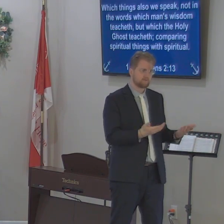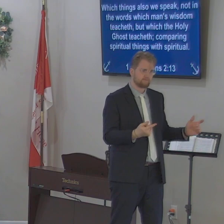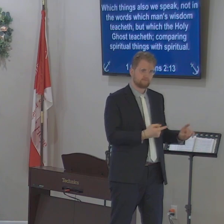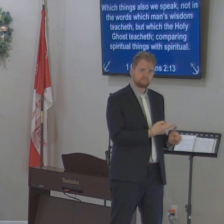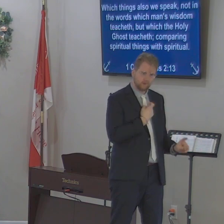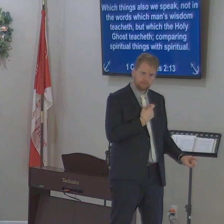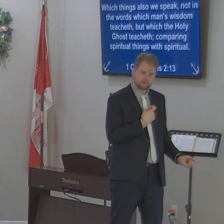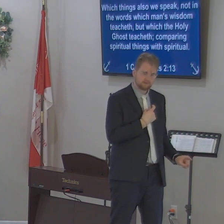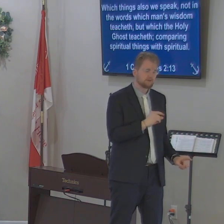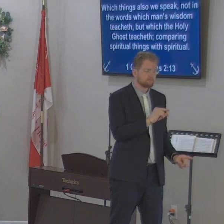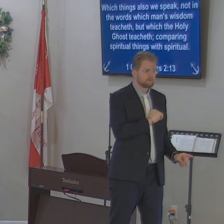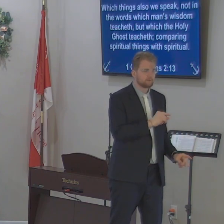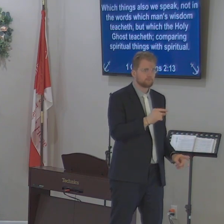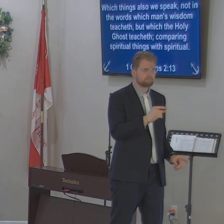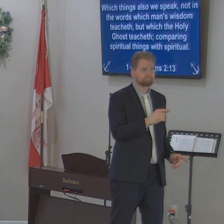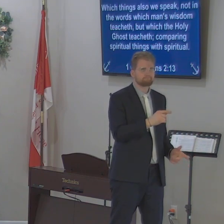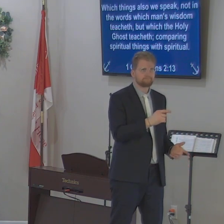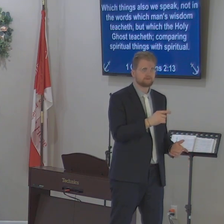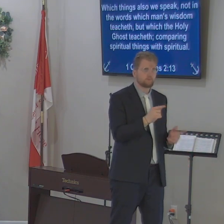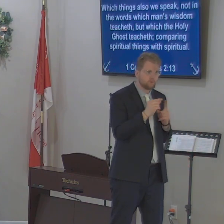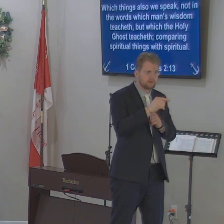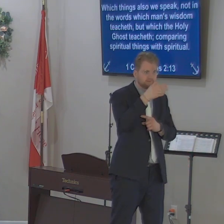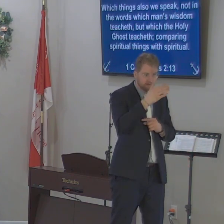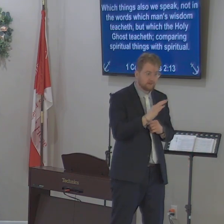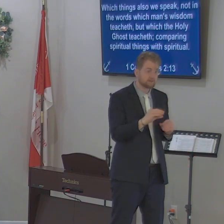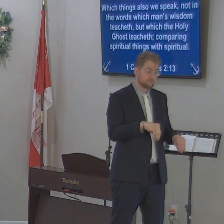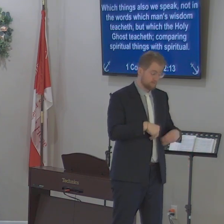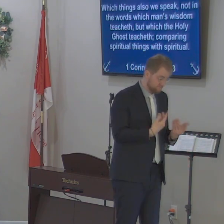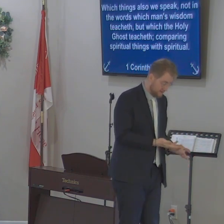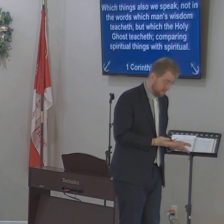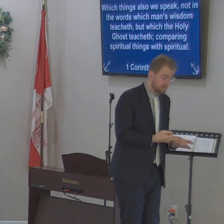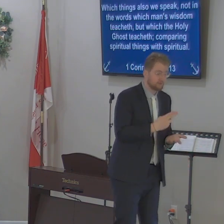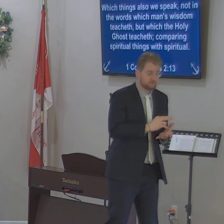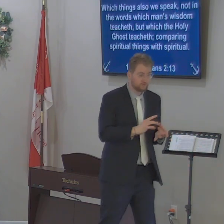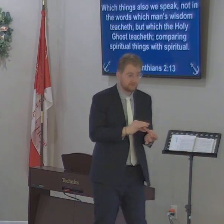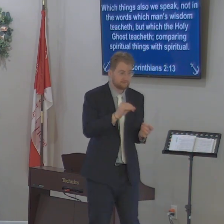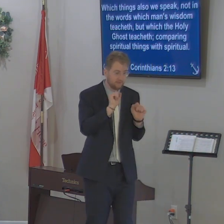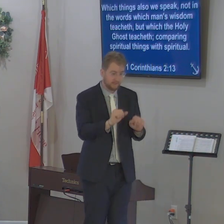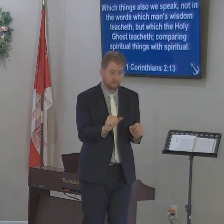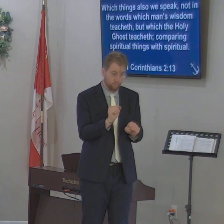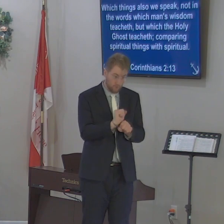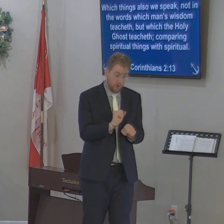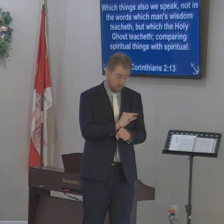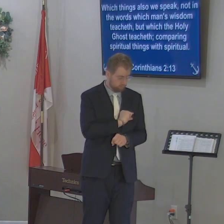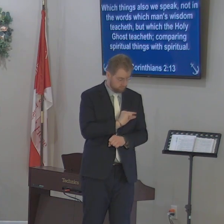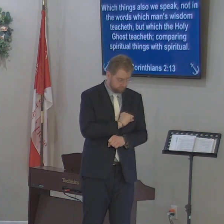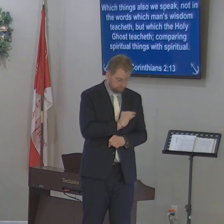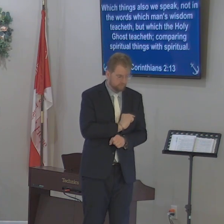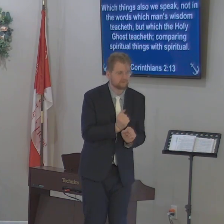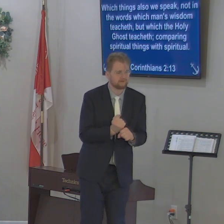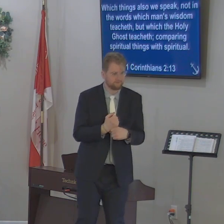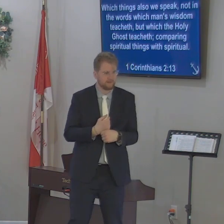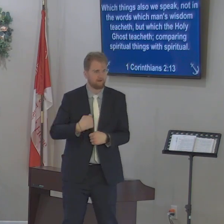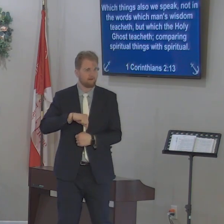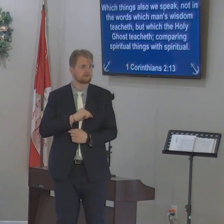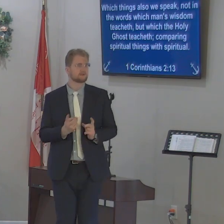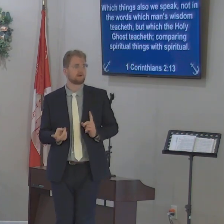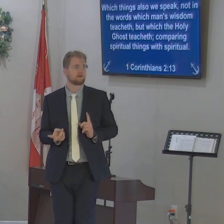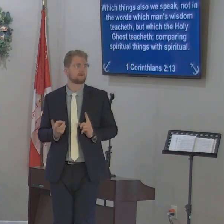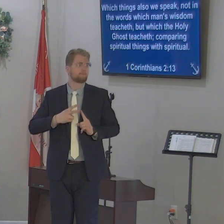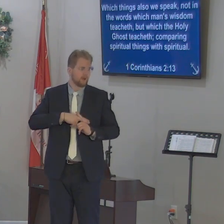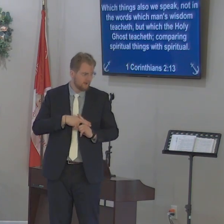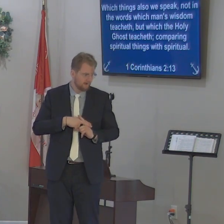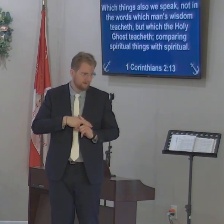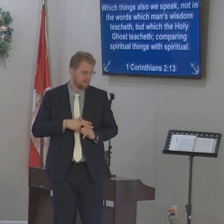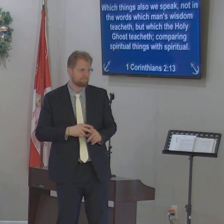The Word is provided so that the Spirit of God can work for us to make application. It has nothing to do with education. It has nothing to